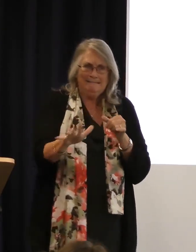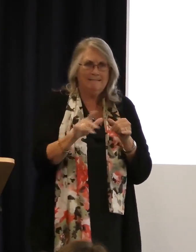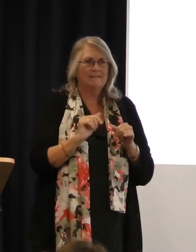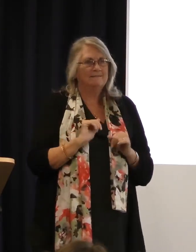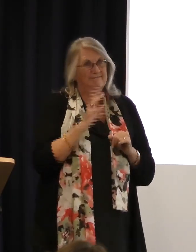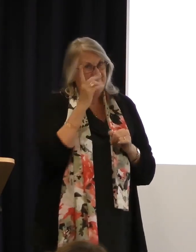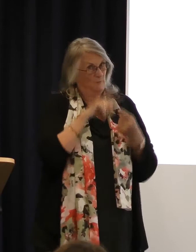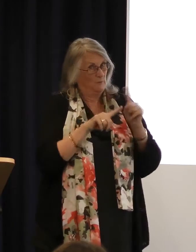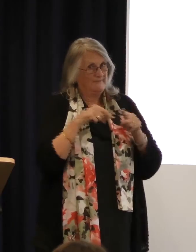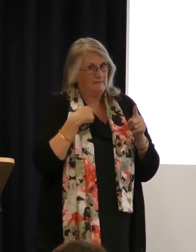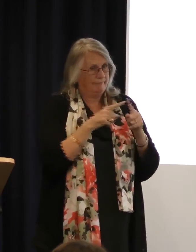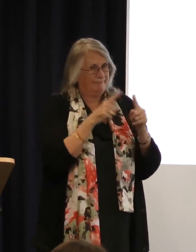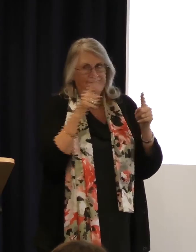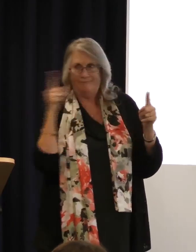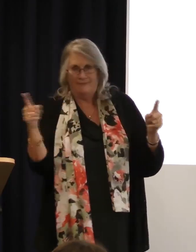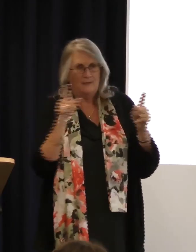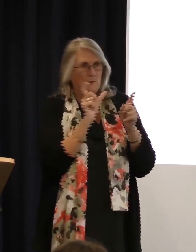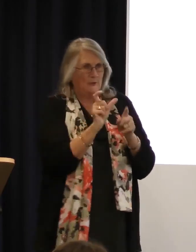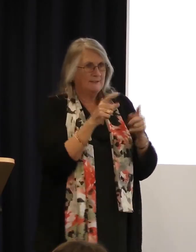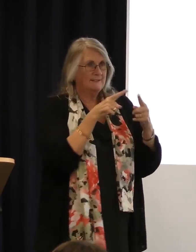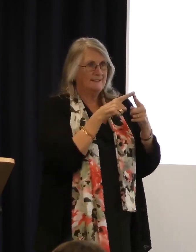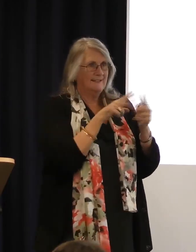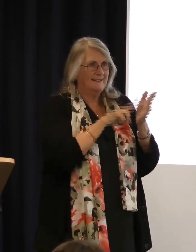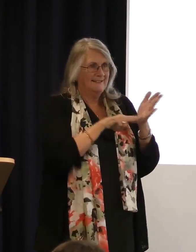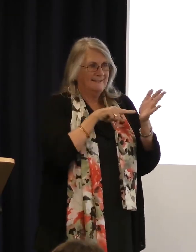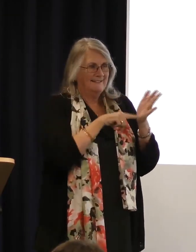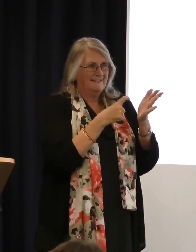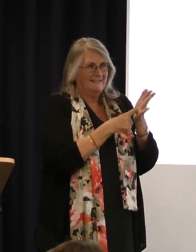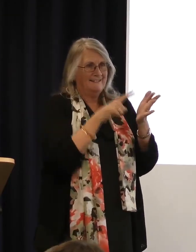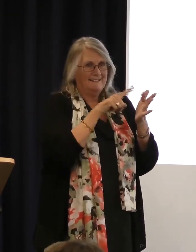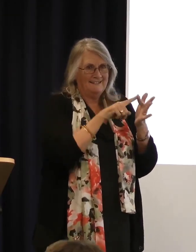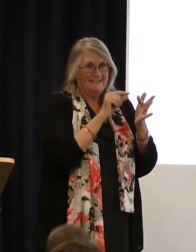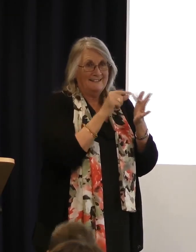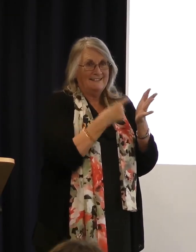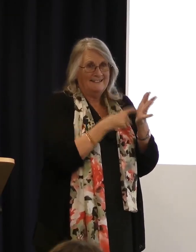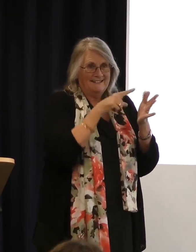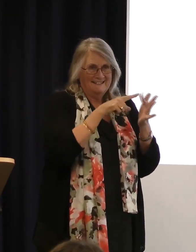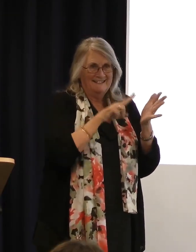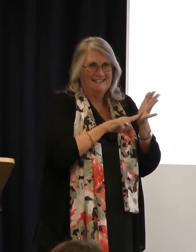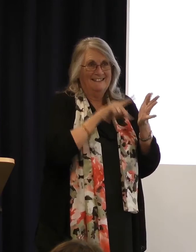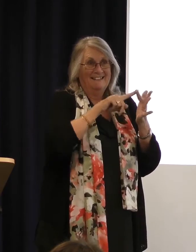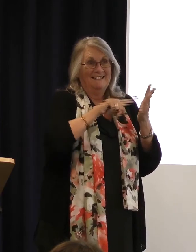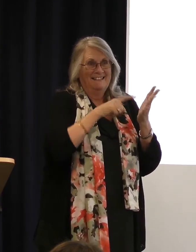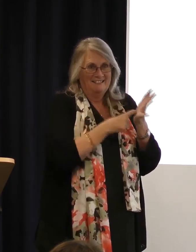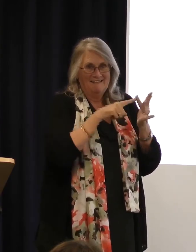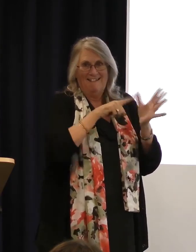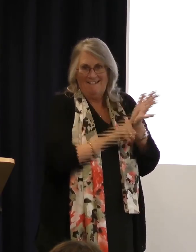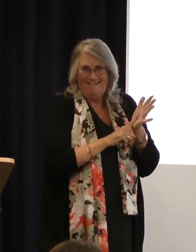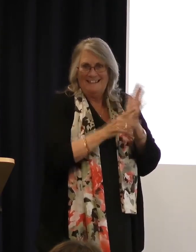And he had fantastic, excuse me with this long particular word, but he had fantastic entrepreneurial